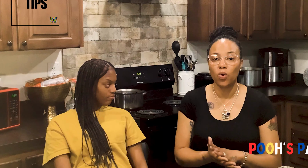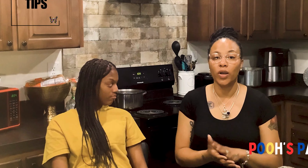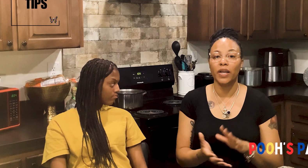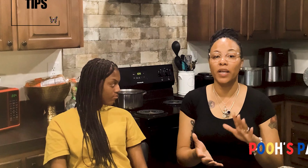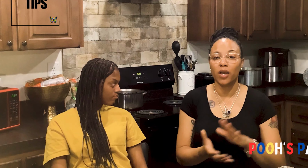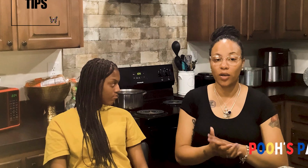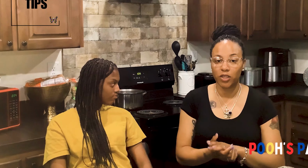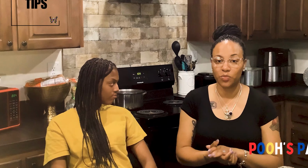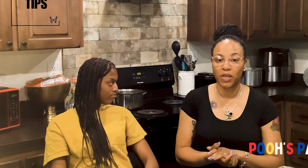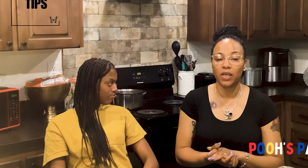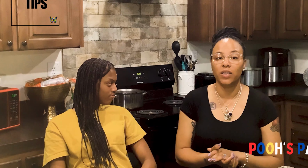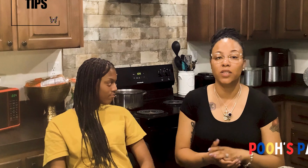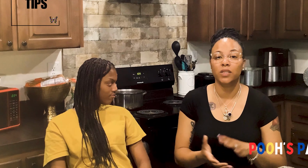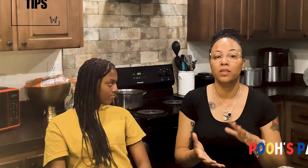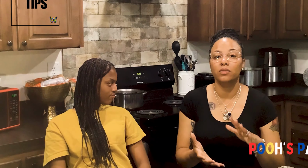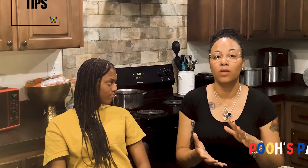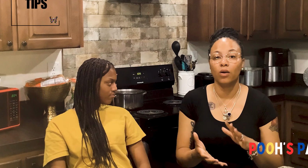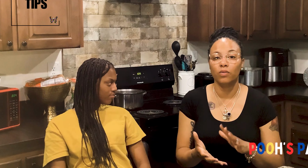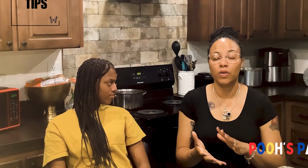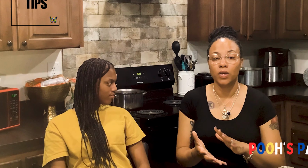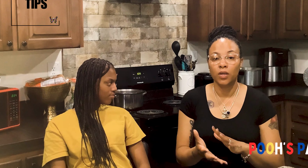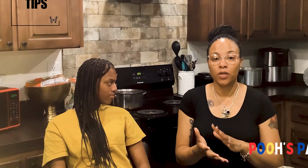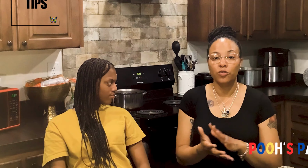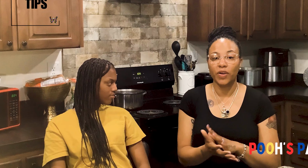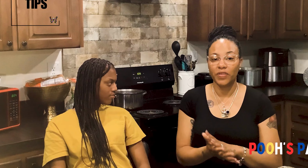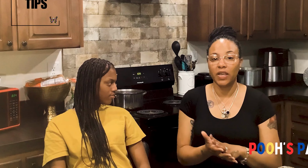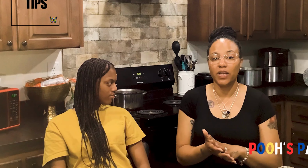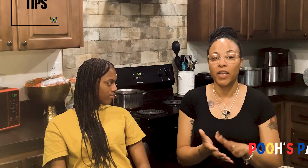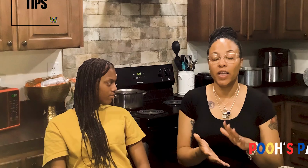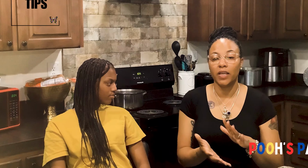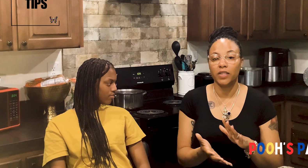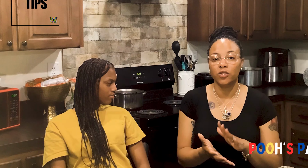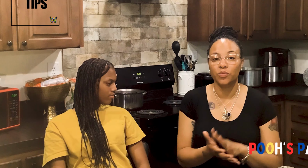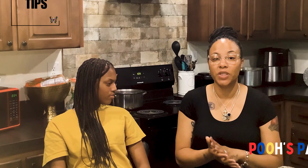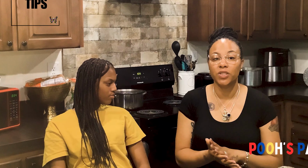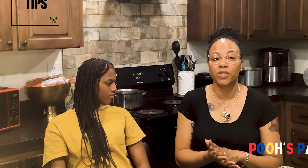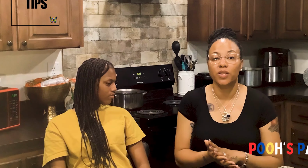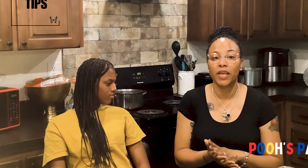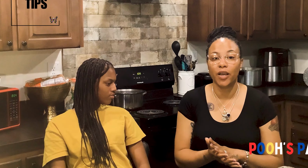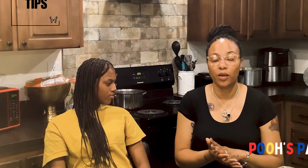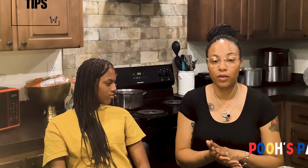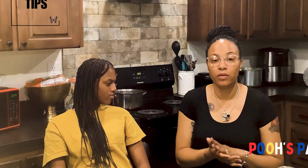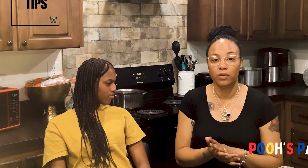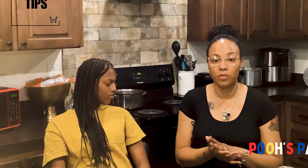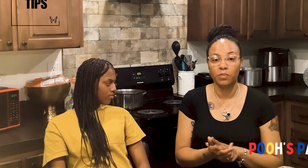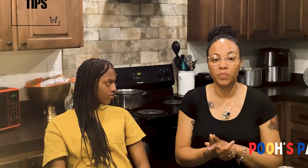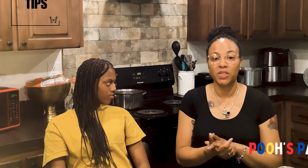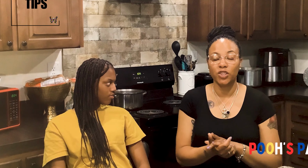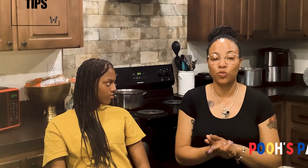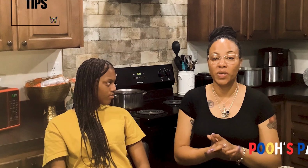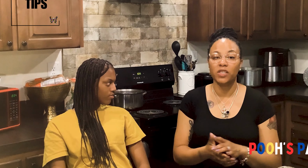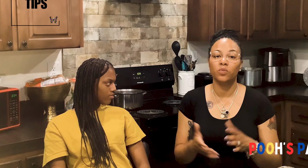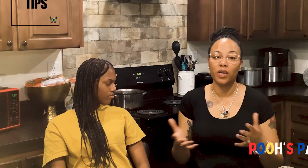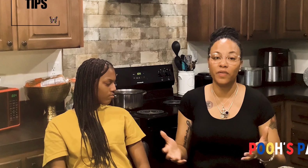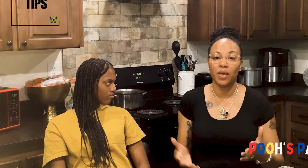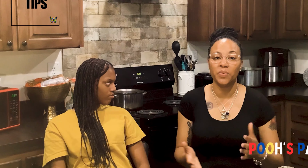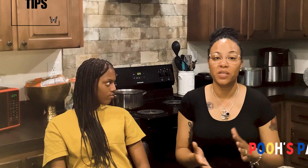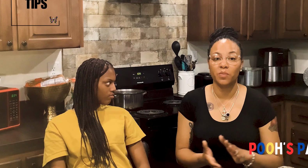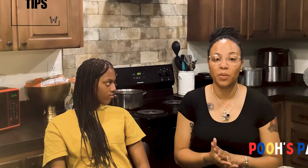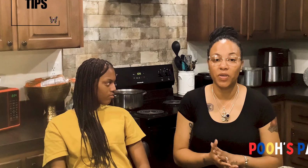and encouragement to, do everything they can to reach their potential best, whatever that best may be for